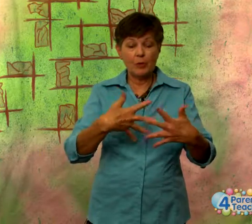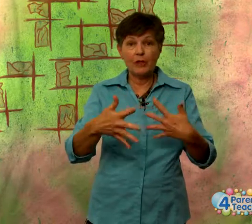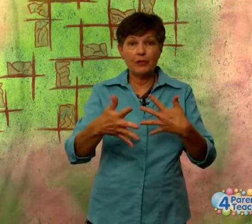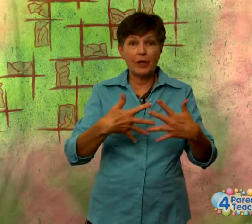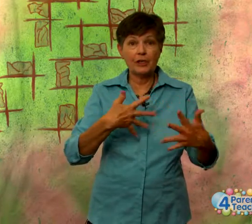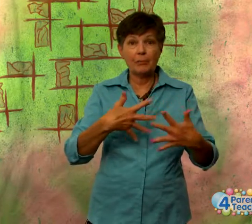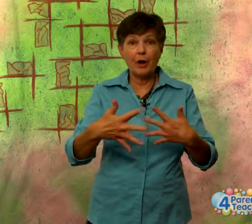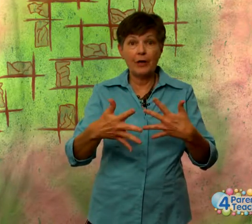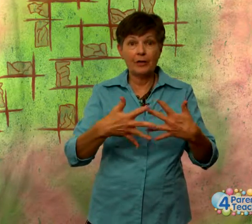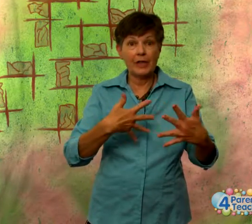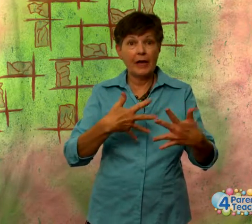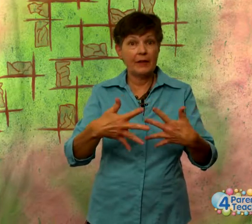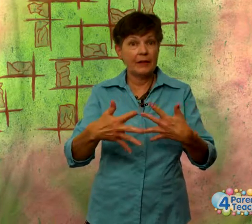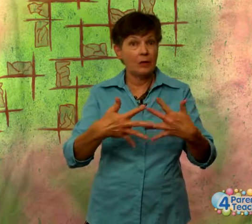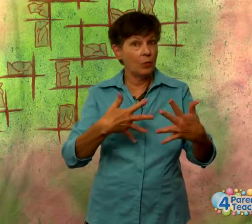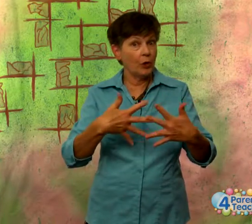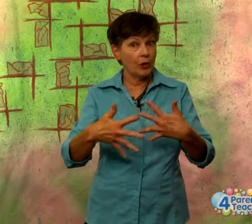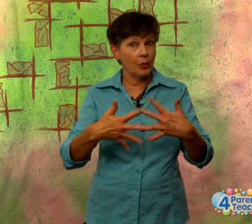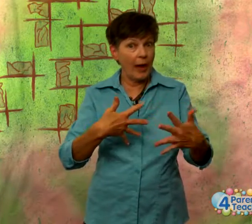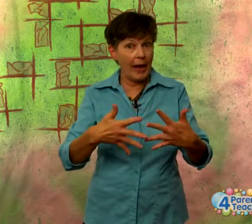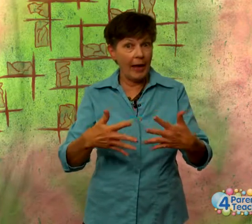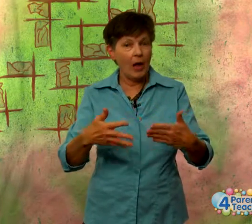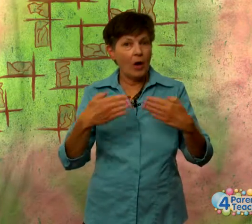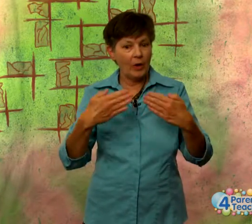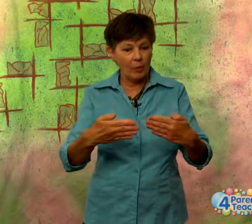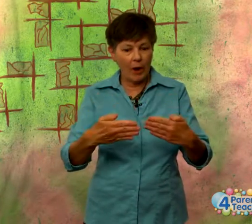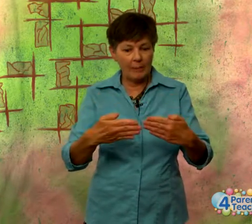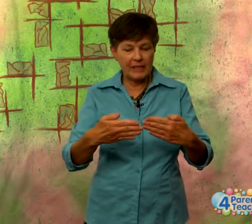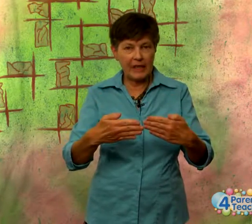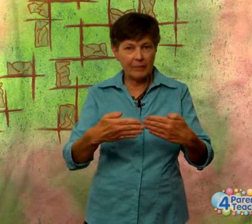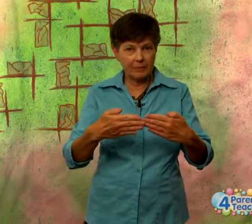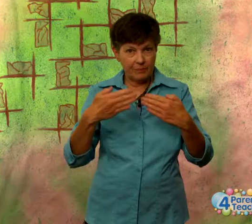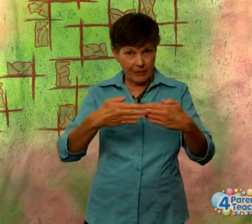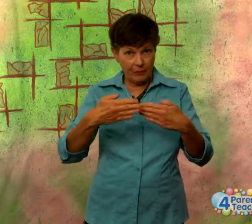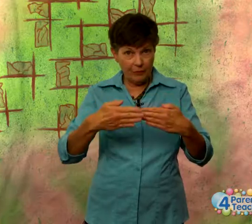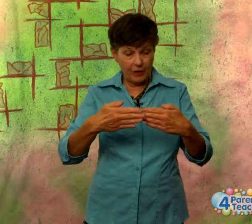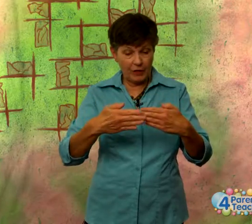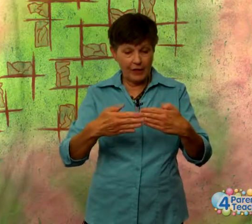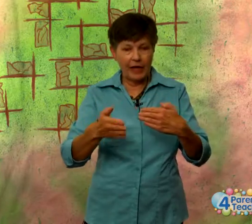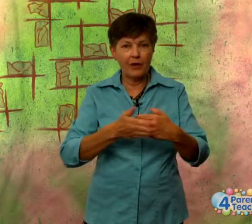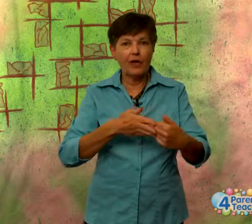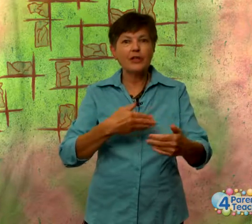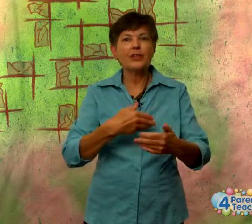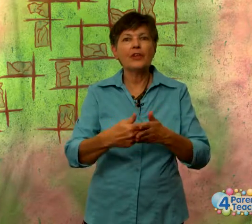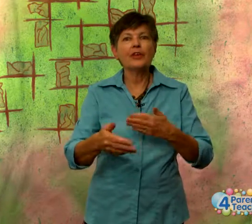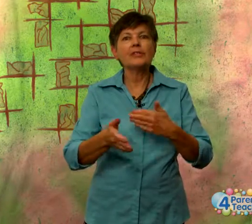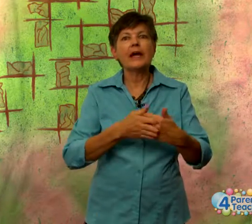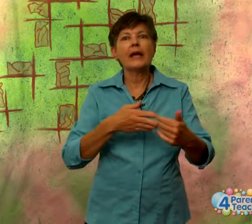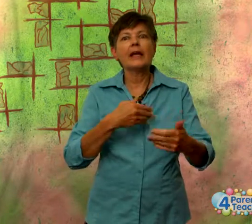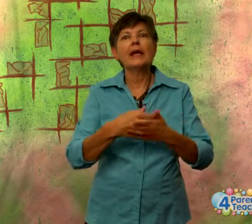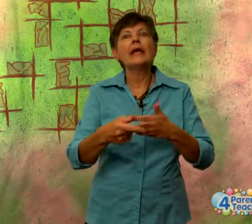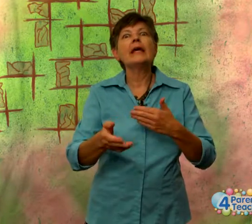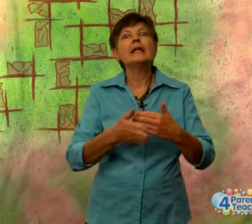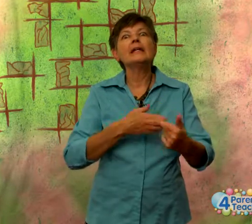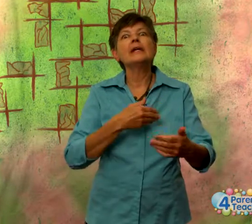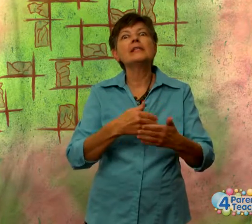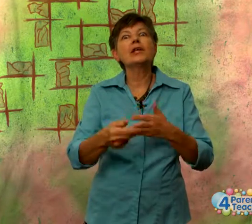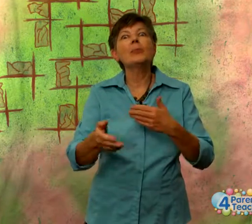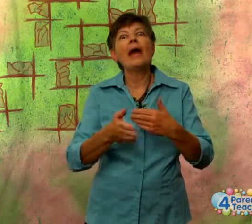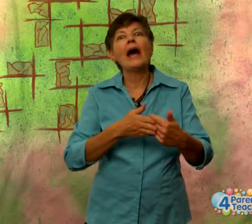spread your fingers apart, you're signing the word gray. We want them to keep your fingers together so that you're signing, it doesn't